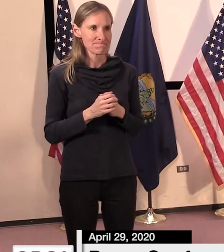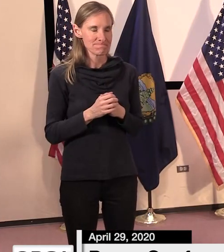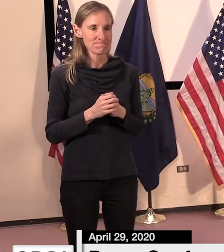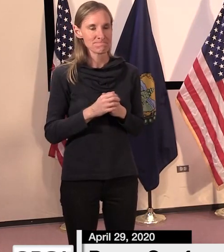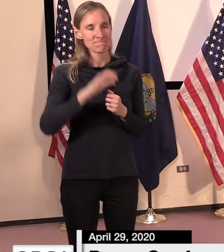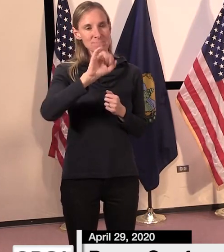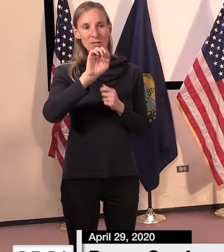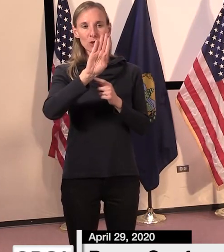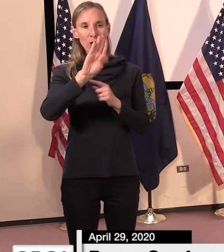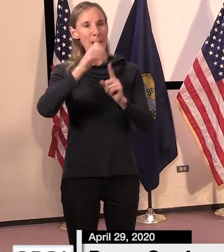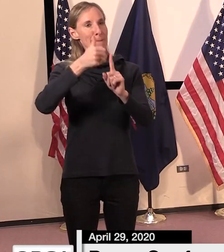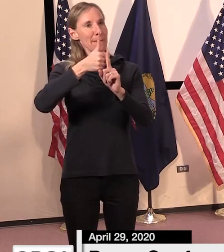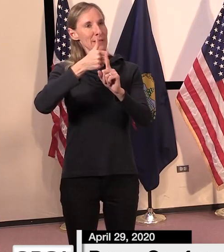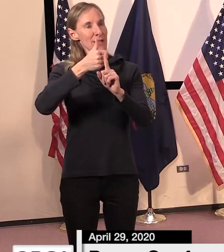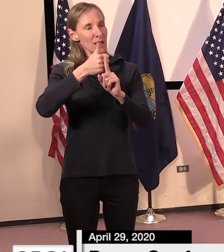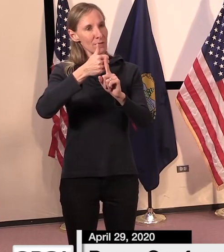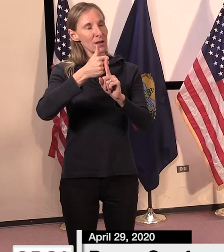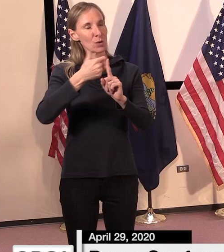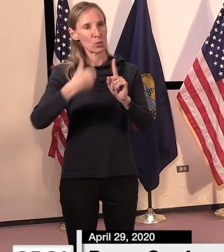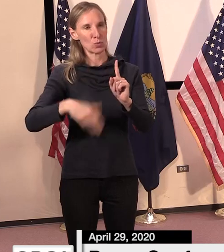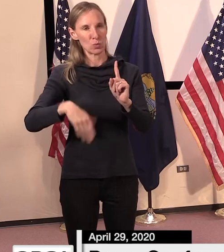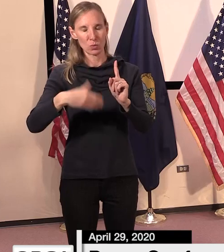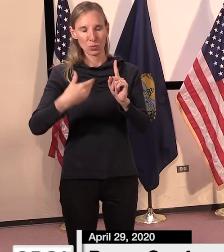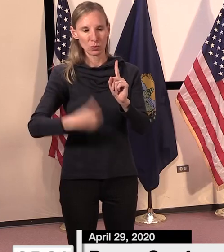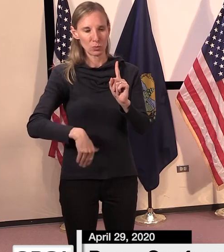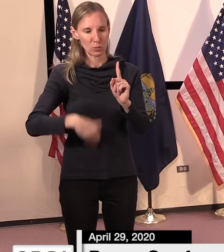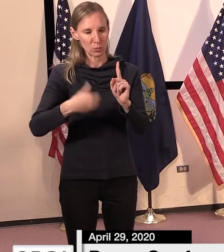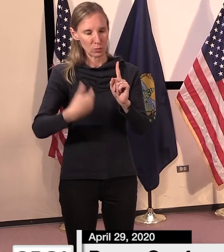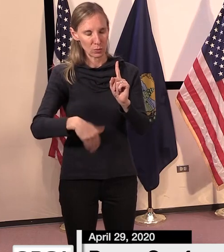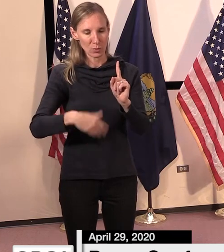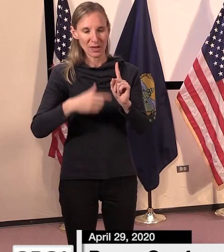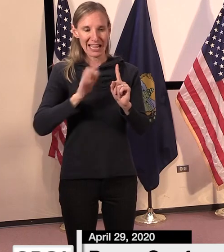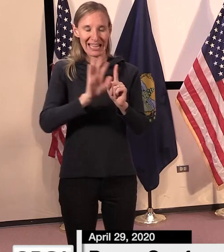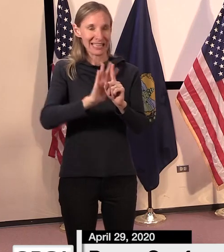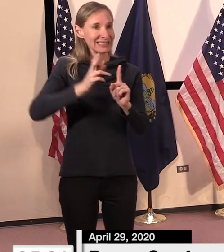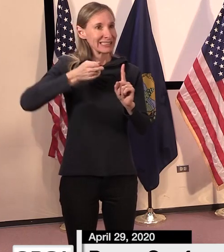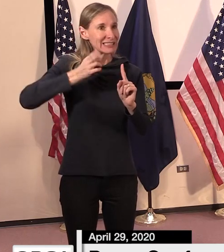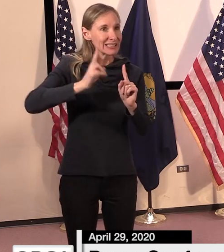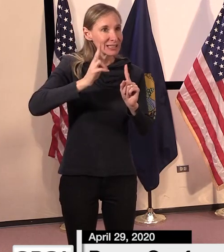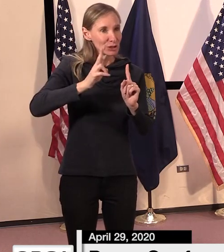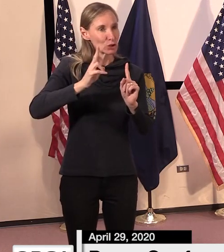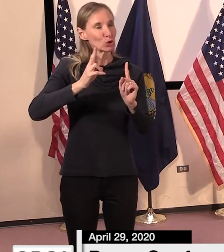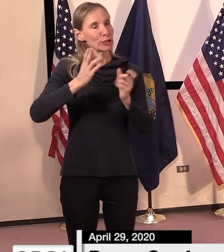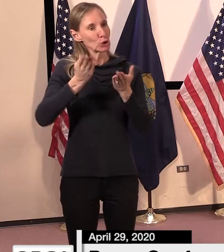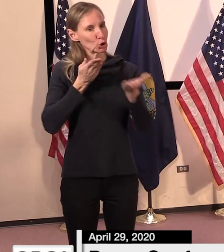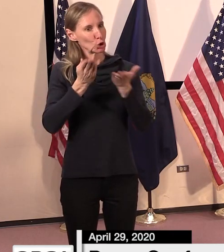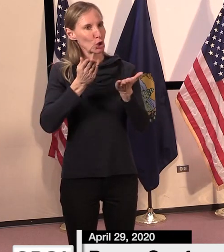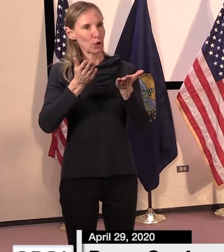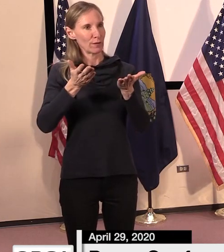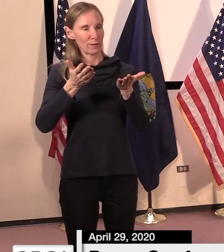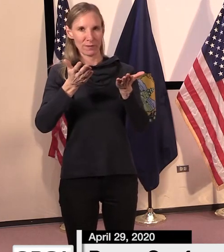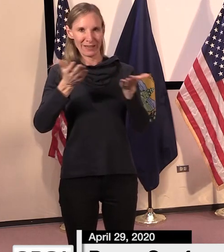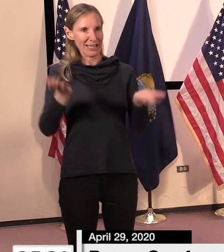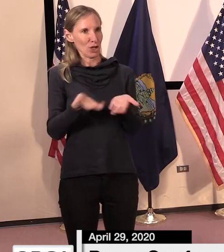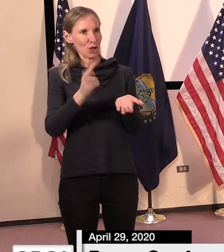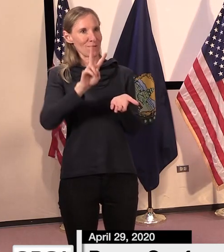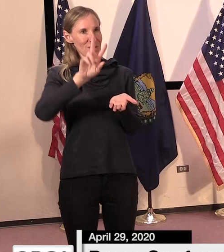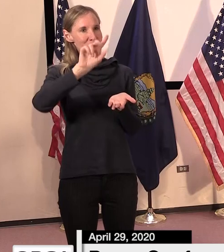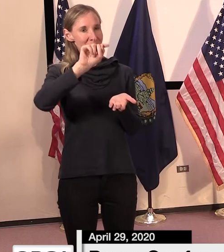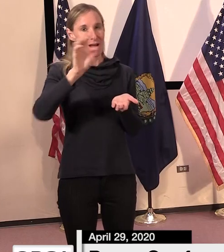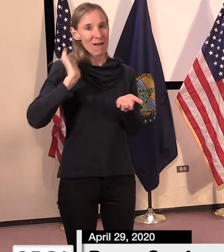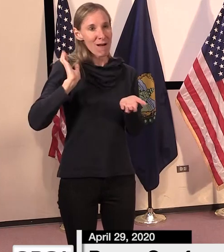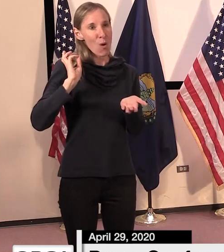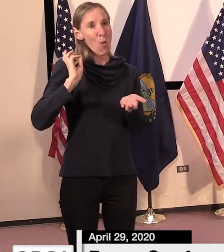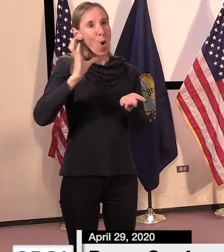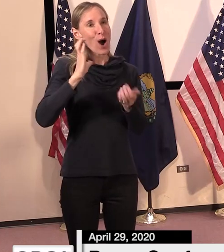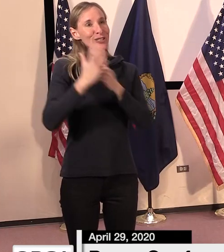that Jeb has done had a long history of public service. In fact, he was a Washington County